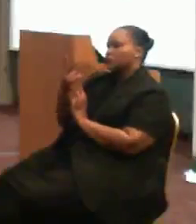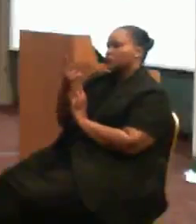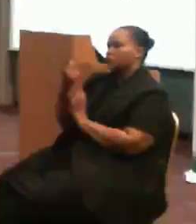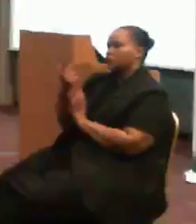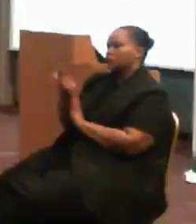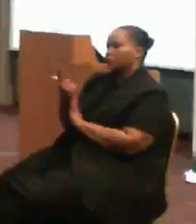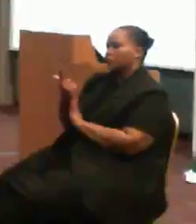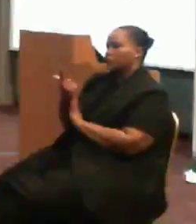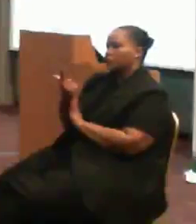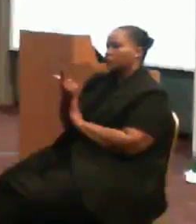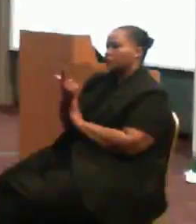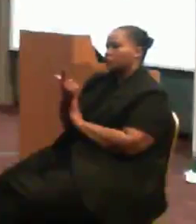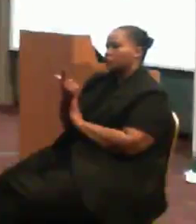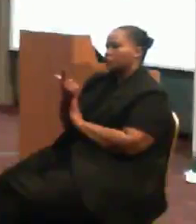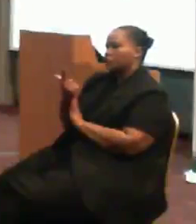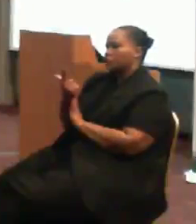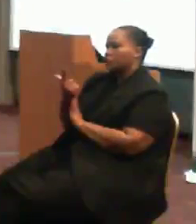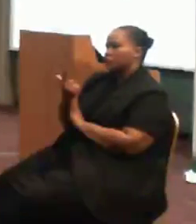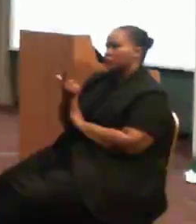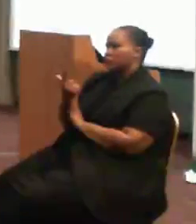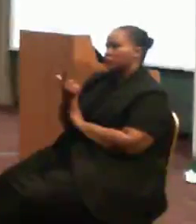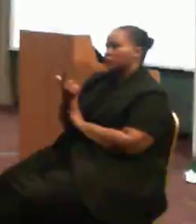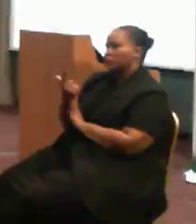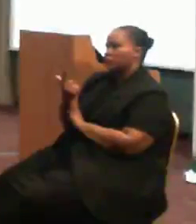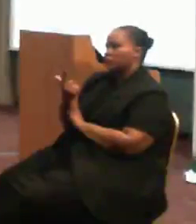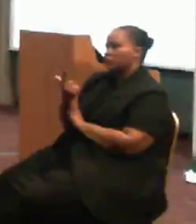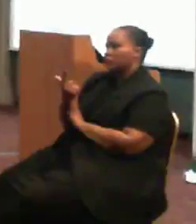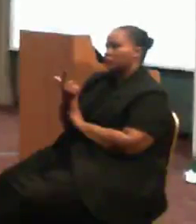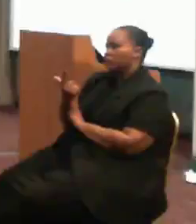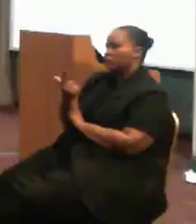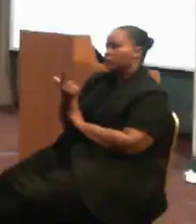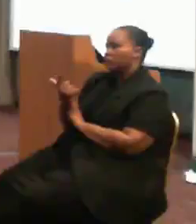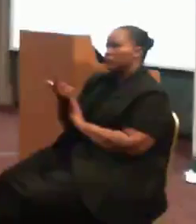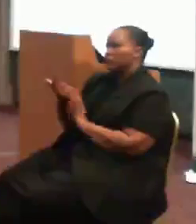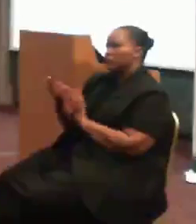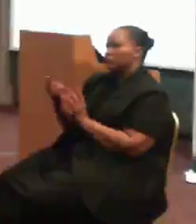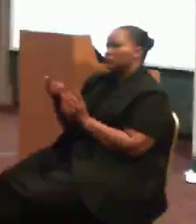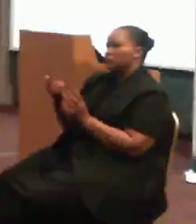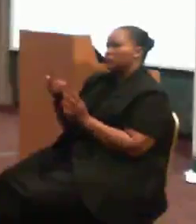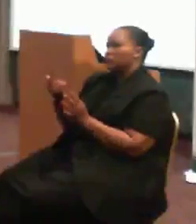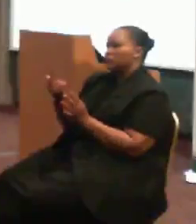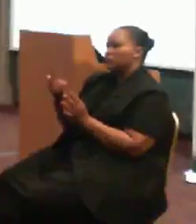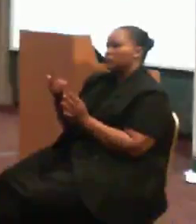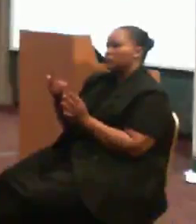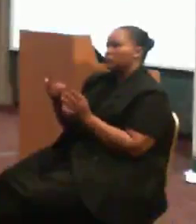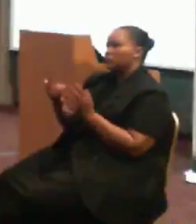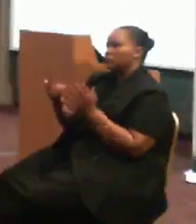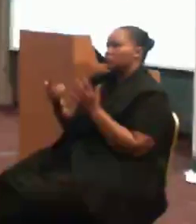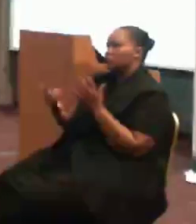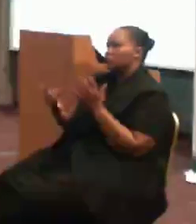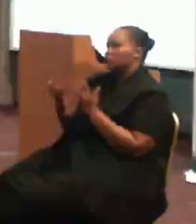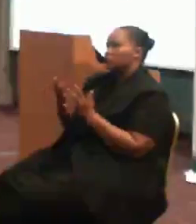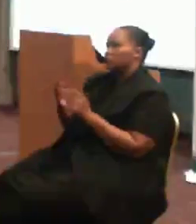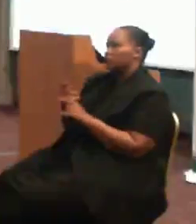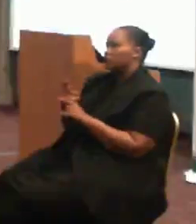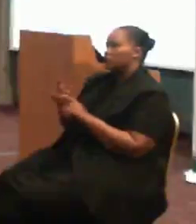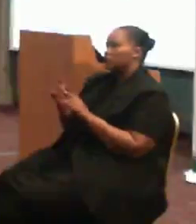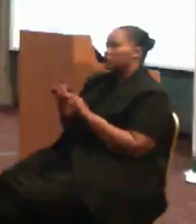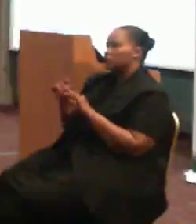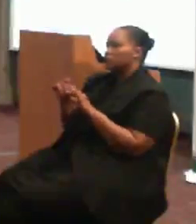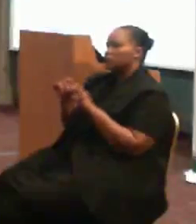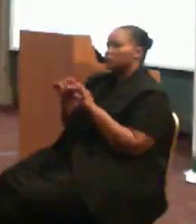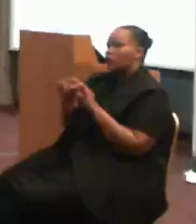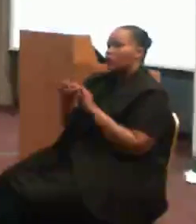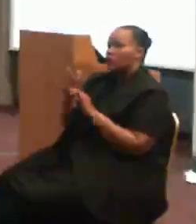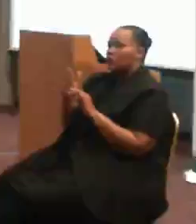And even when you had full perfect hindsight, you have the same sort of